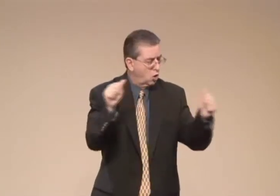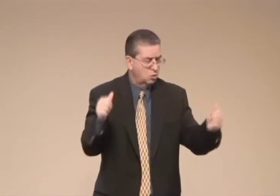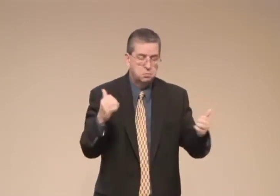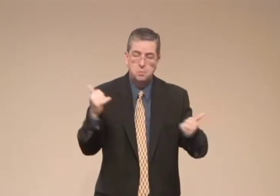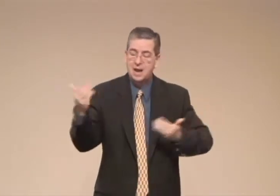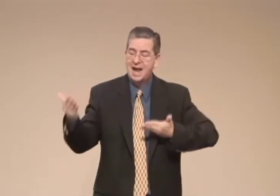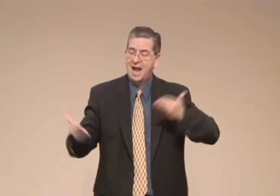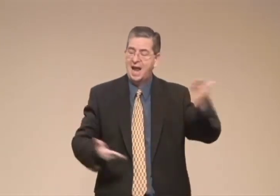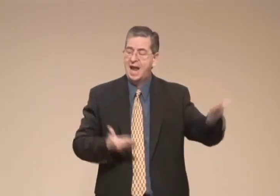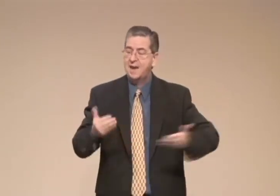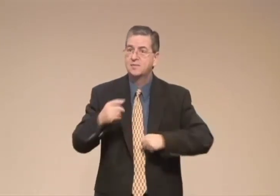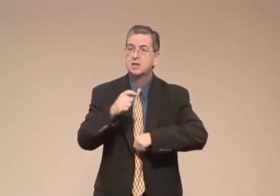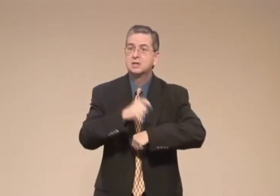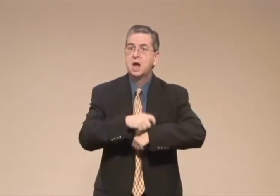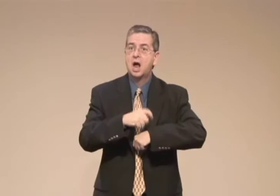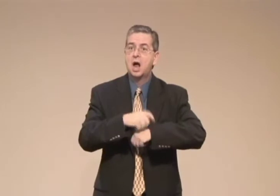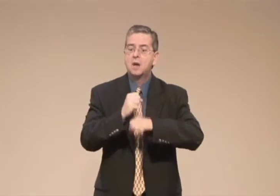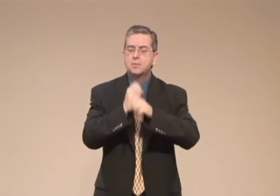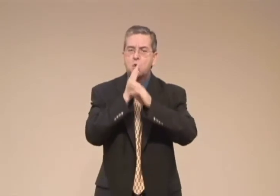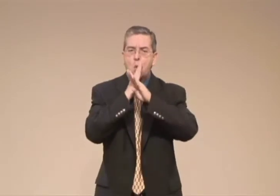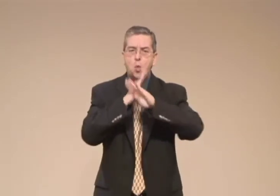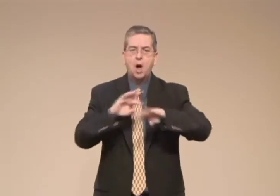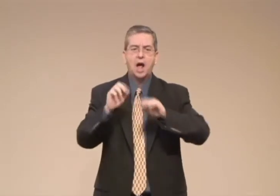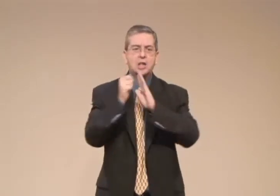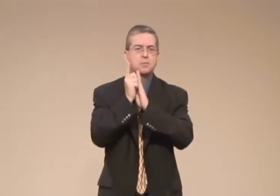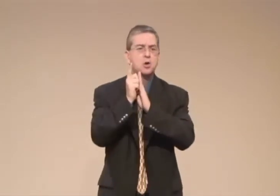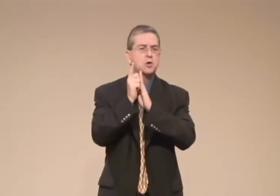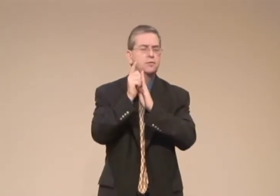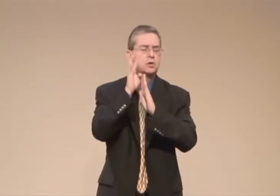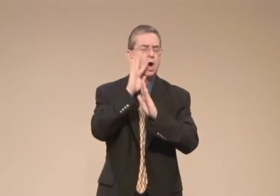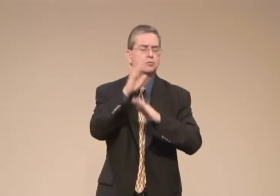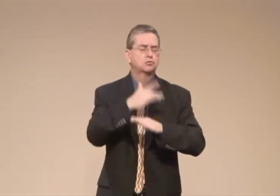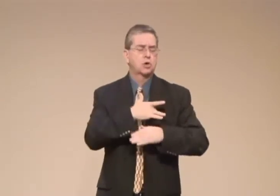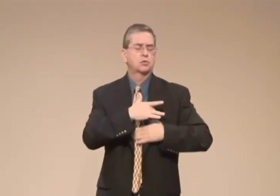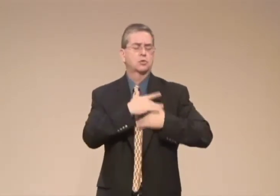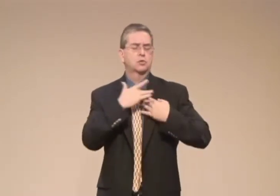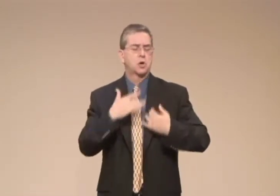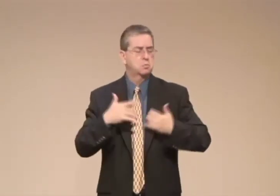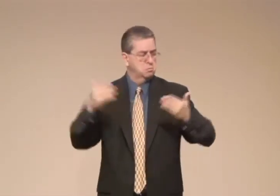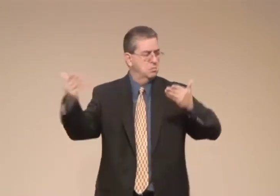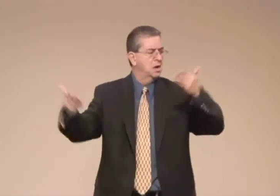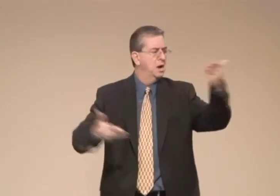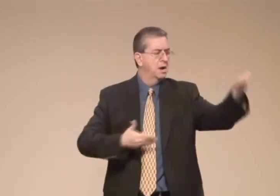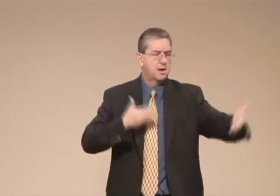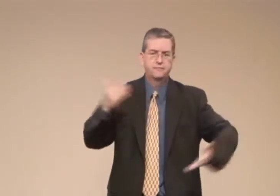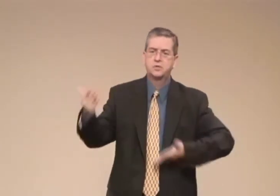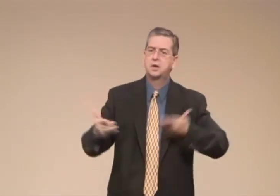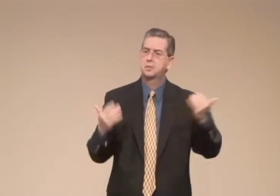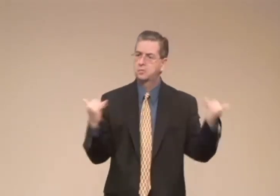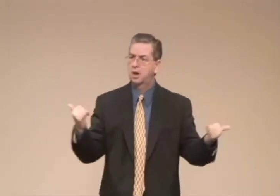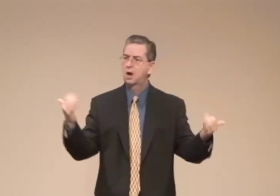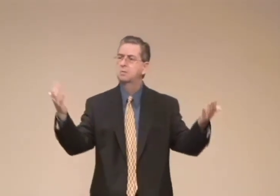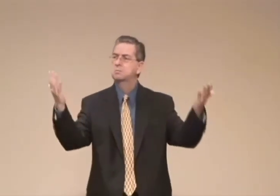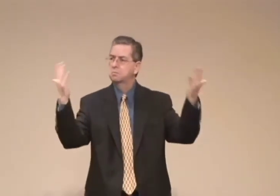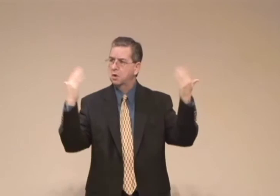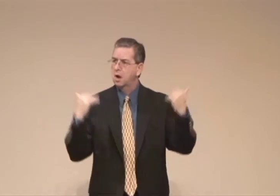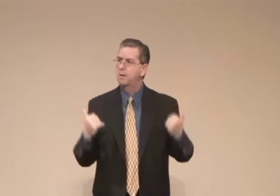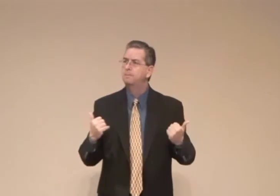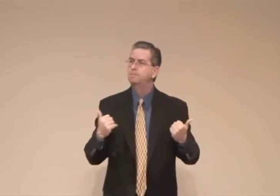you can come to the altar and go down and pray about that we have reached that time in our service and the altar